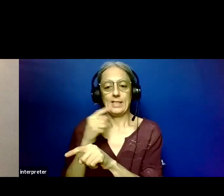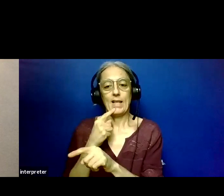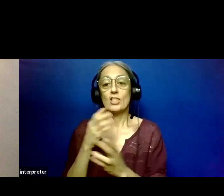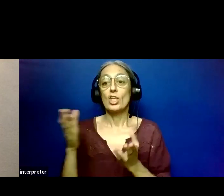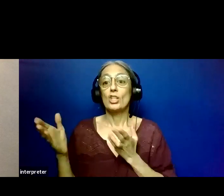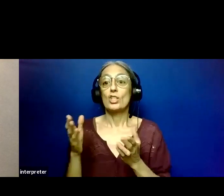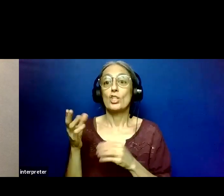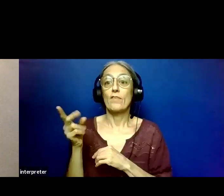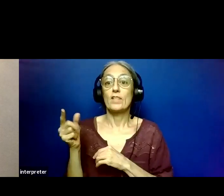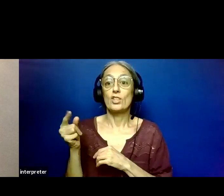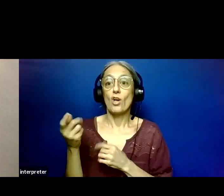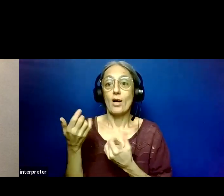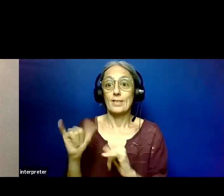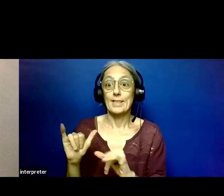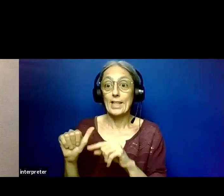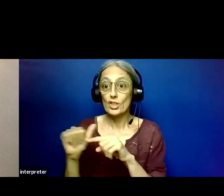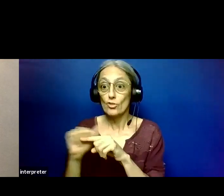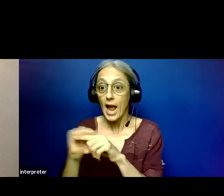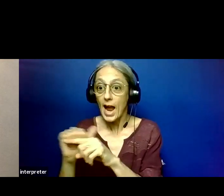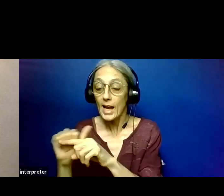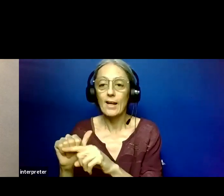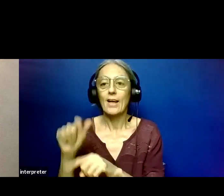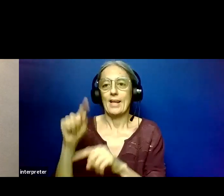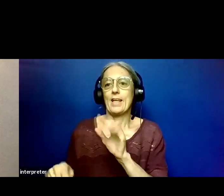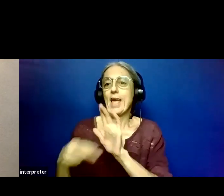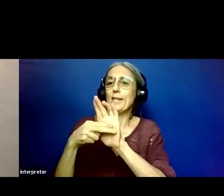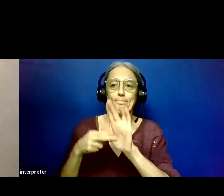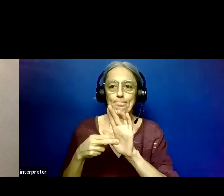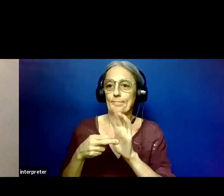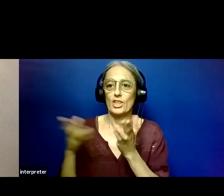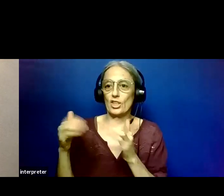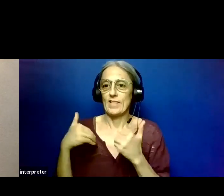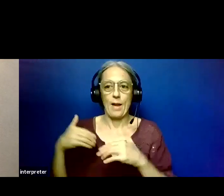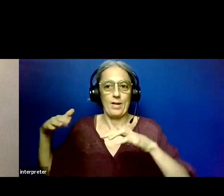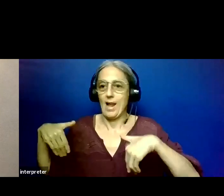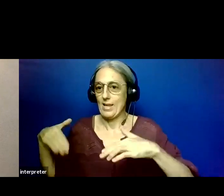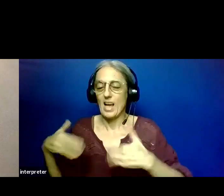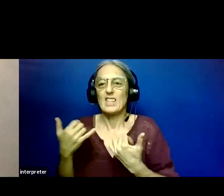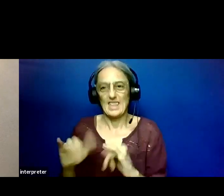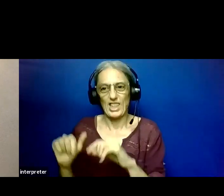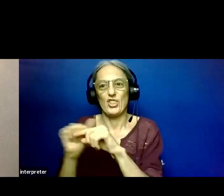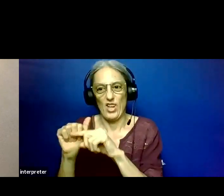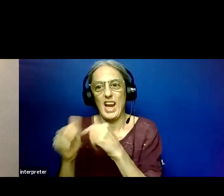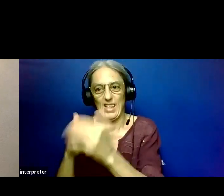is not recognized as a service animal. However, if a locality decides